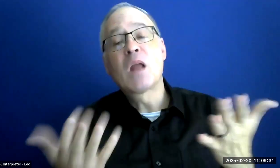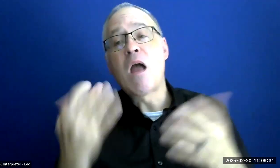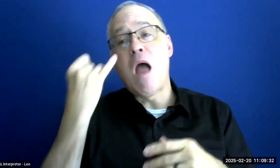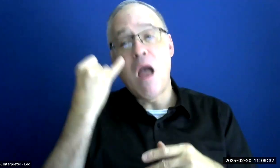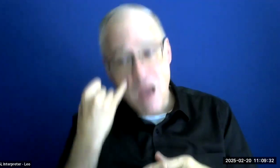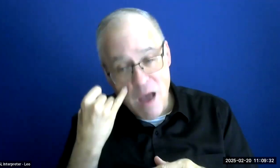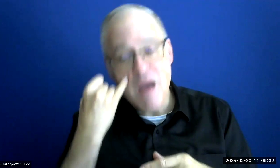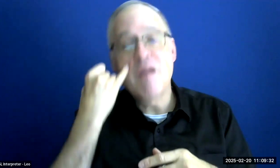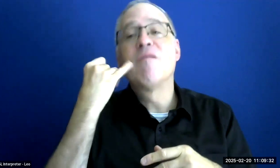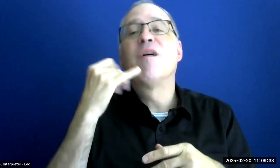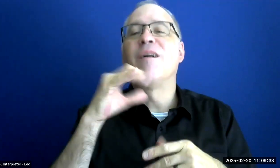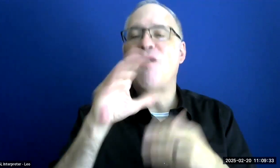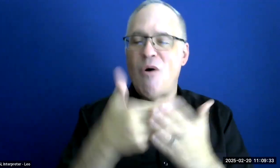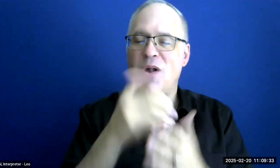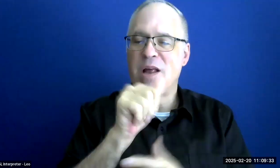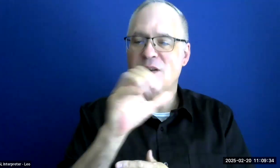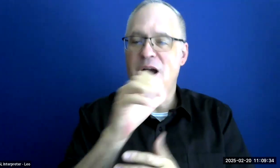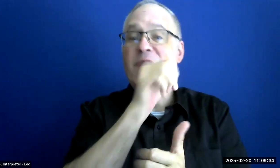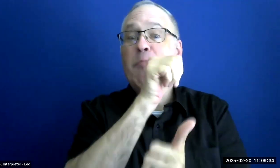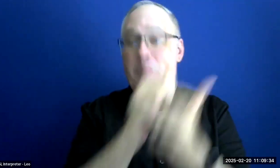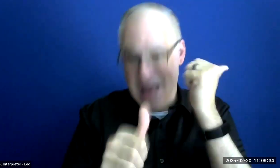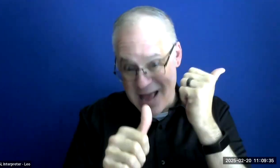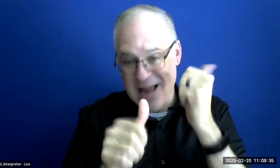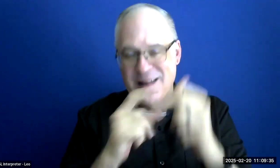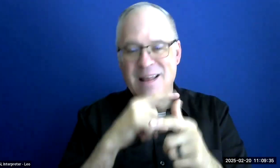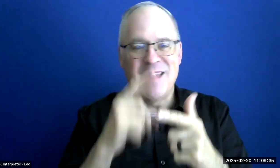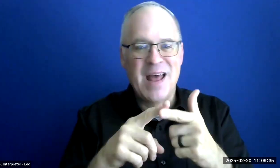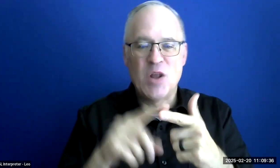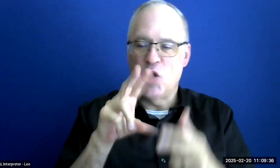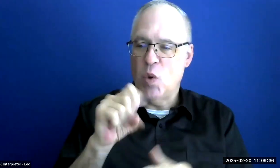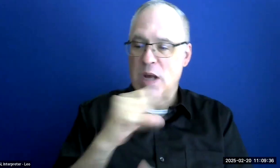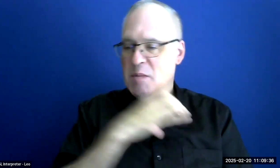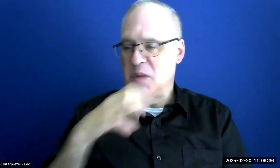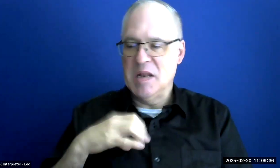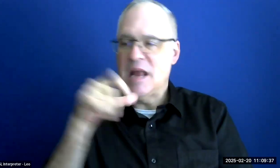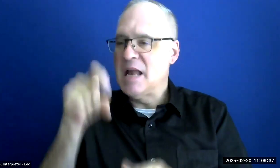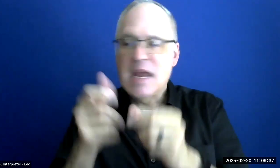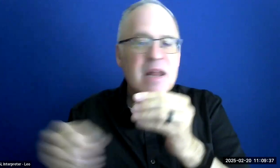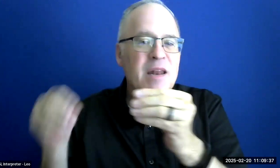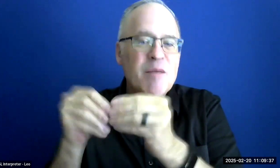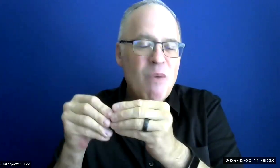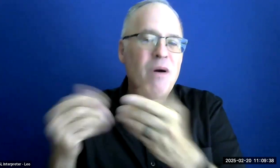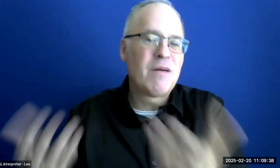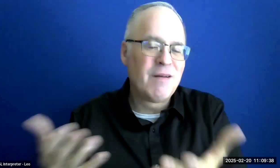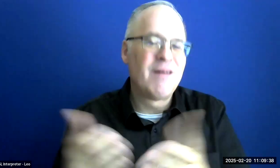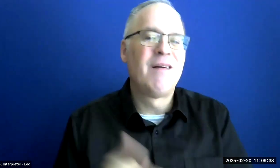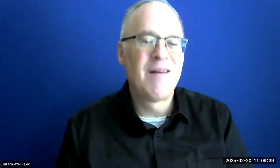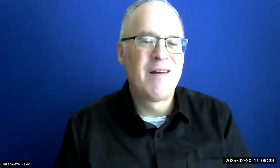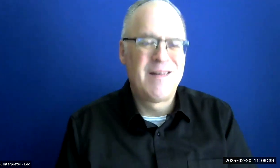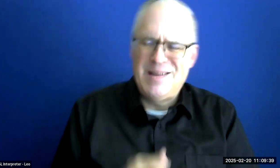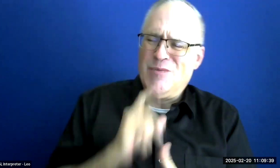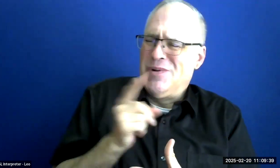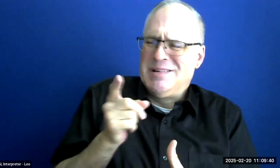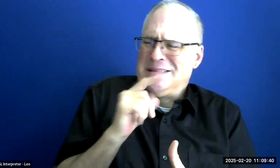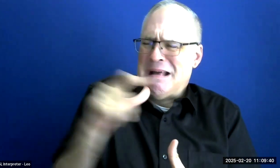ratify regionalization, the U.S. Regional Committee will cease to exist. Those who worked on regionalization see such a committee as